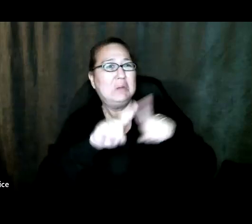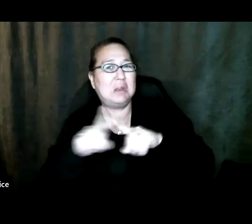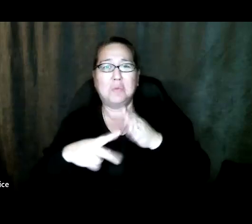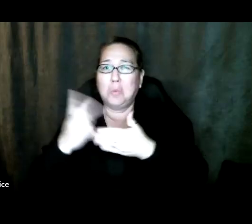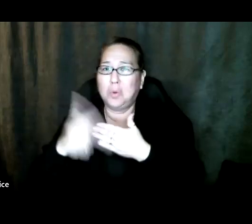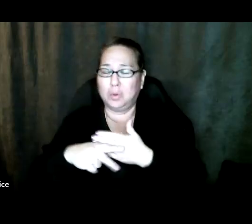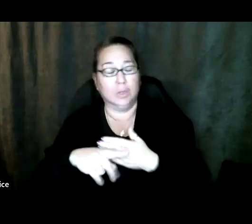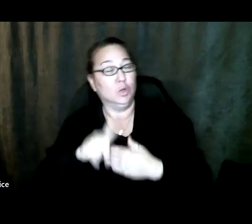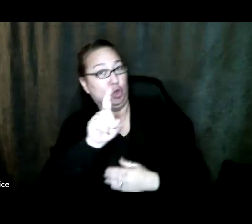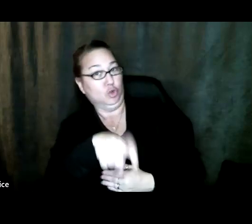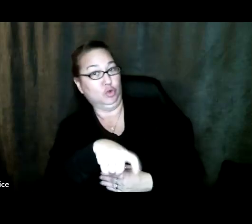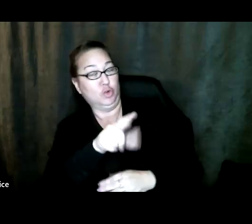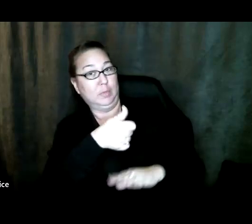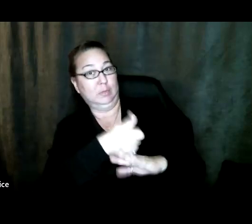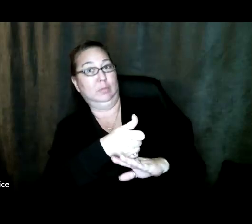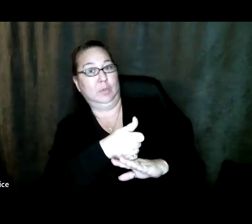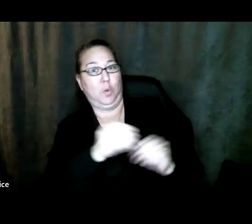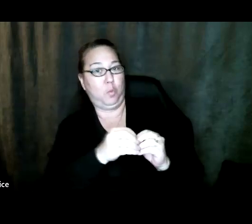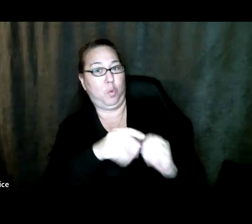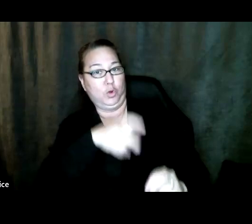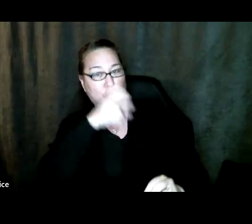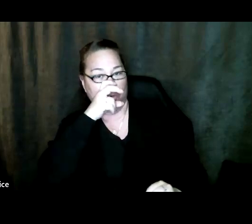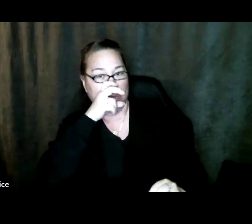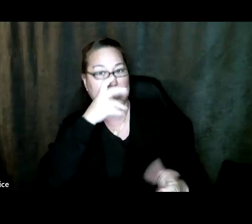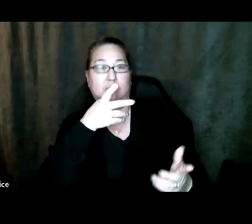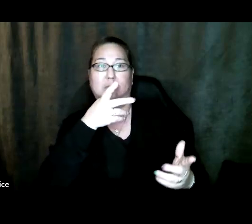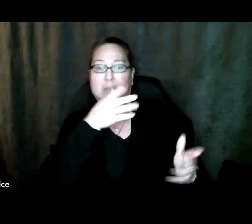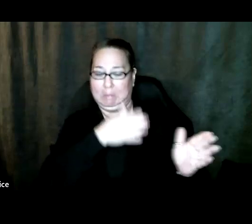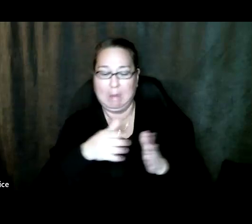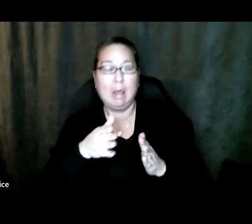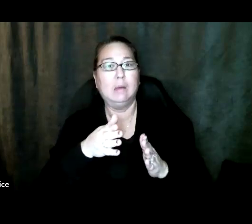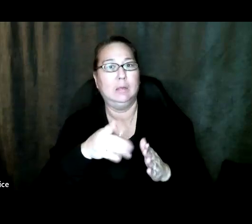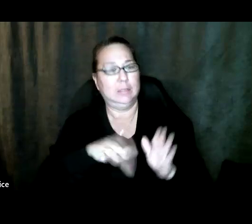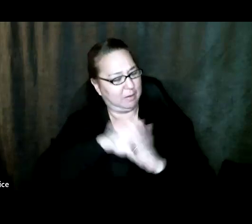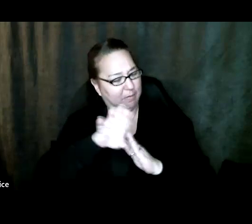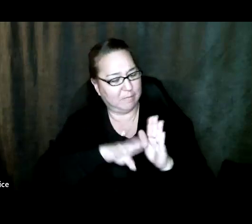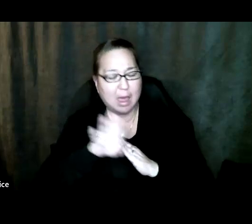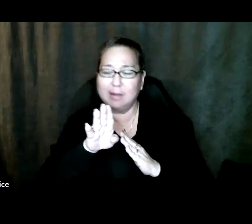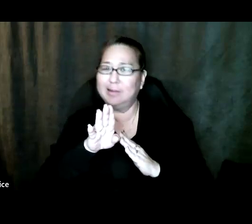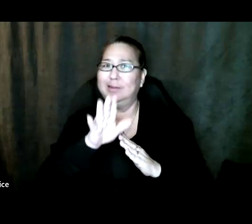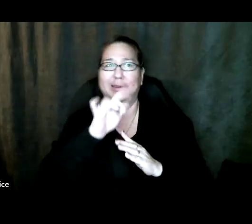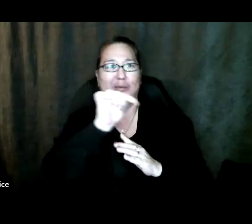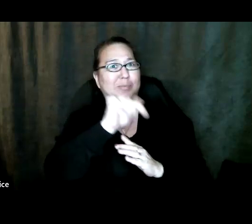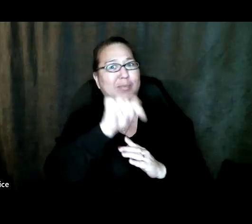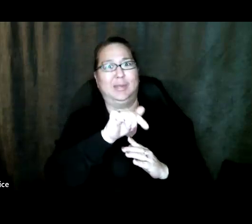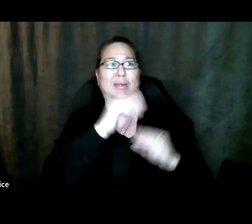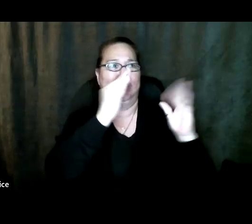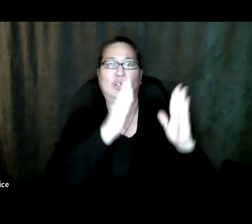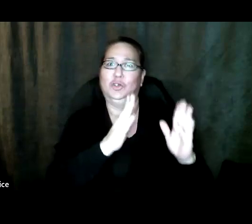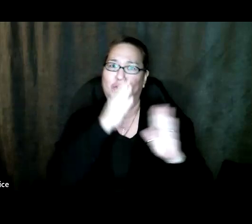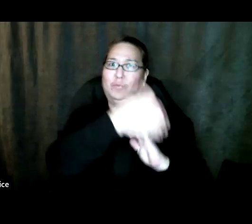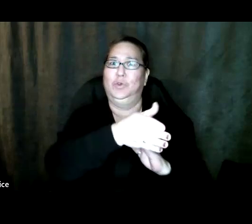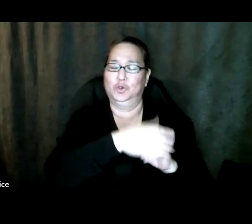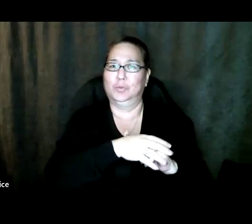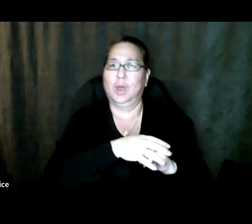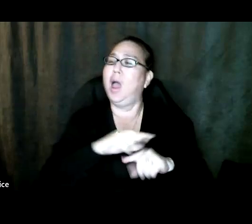there should be a much more rigorous and detailed plan to develop these teachers and programs in the future. BPS has